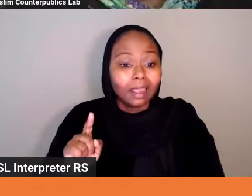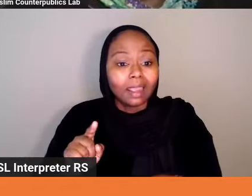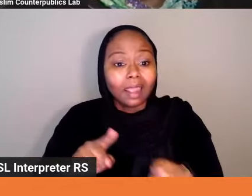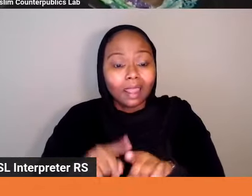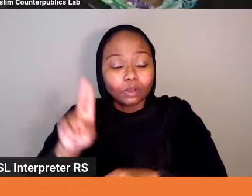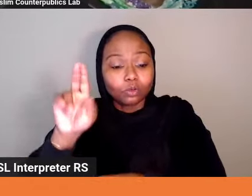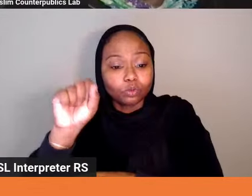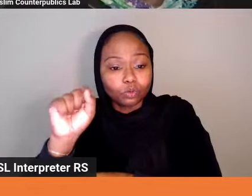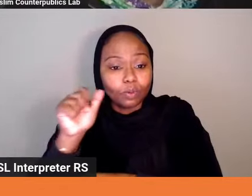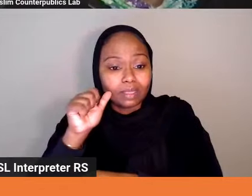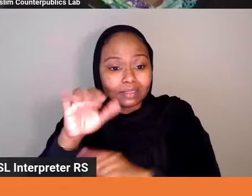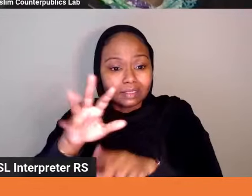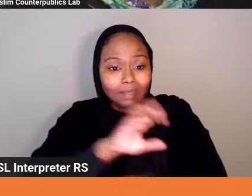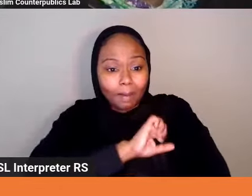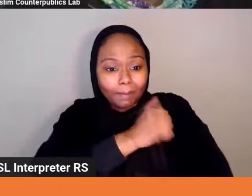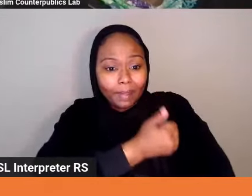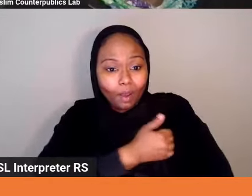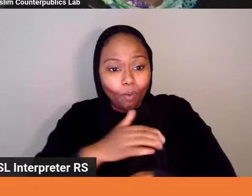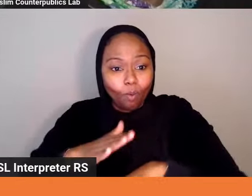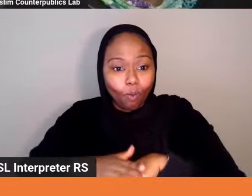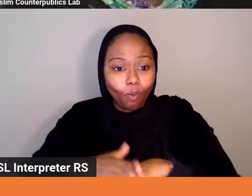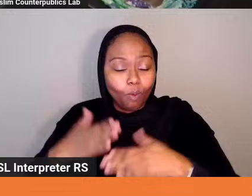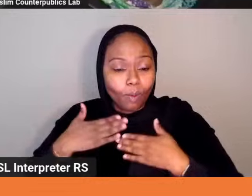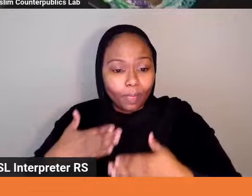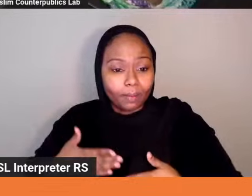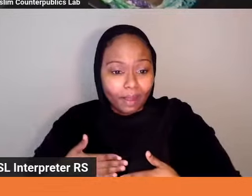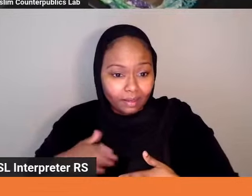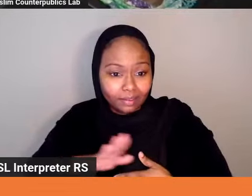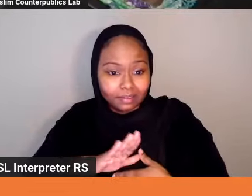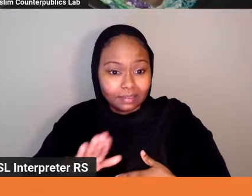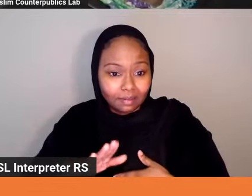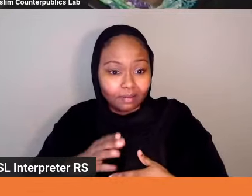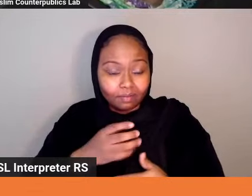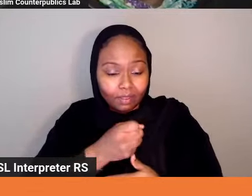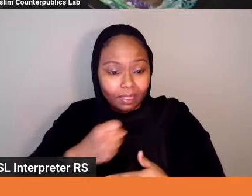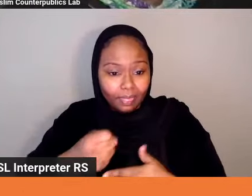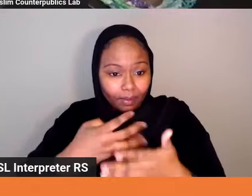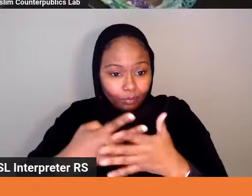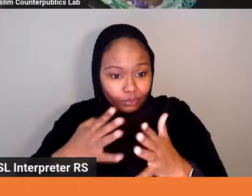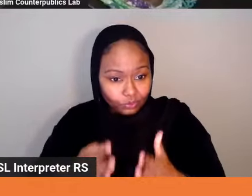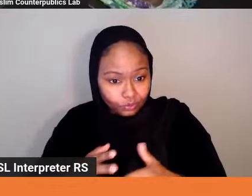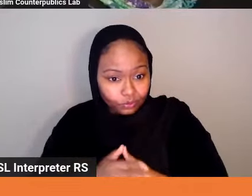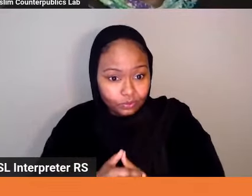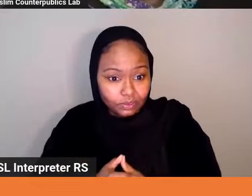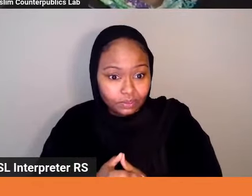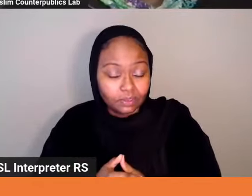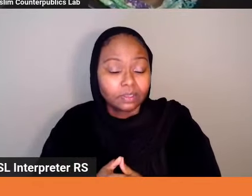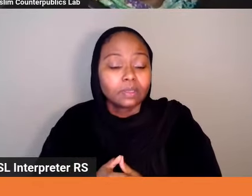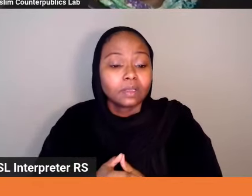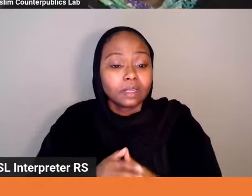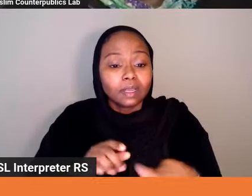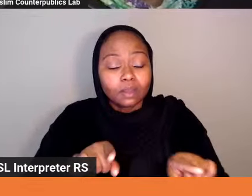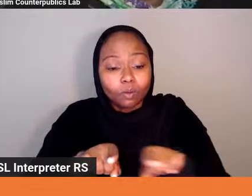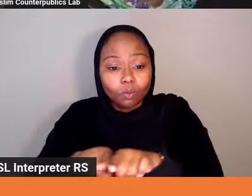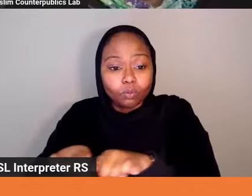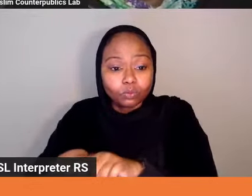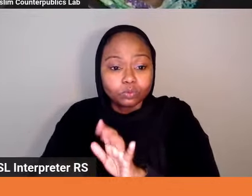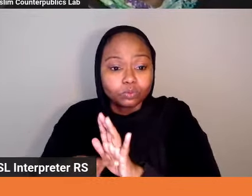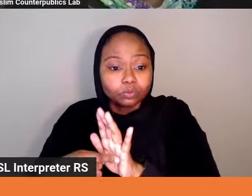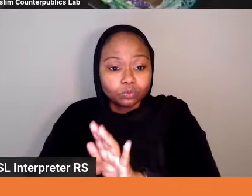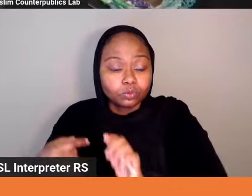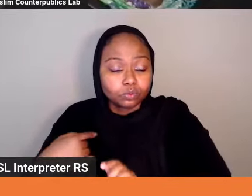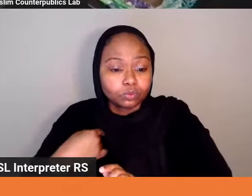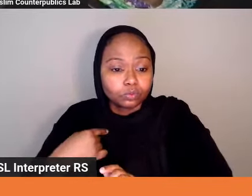power on the bodies of the Arab prisoners. Abu Ghraib specifically represented a nexus of American and Israeli